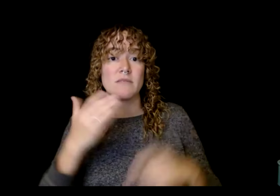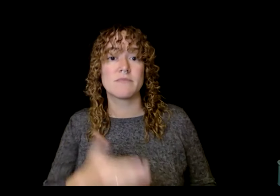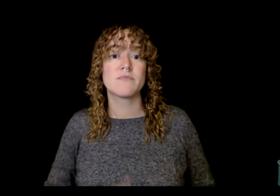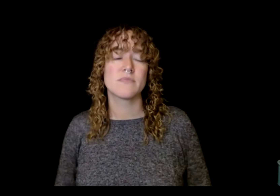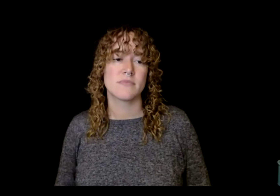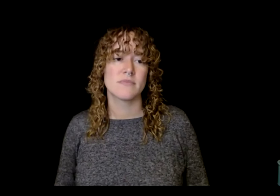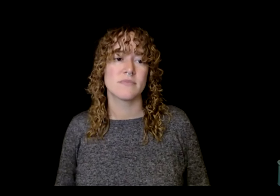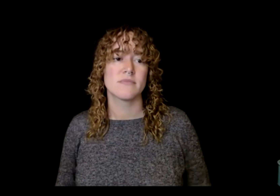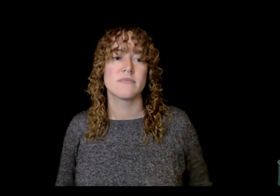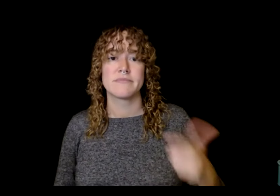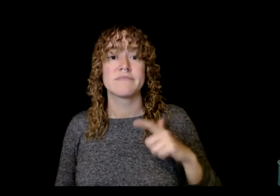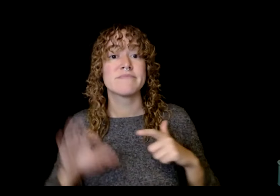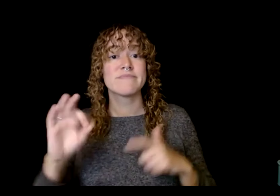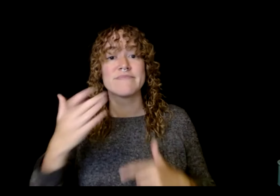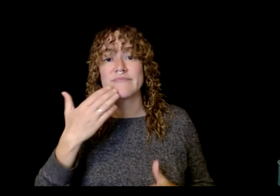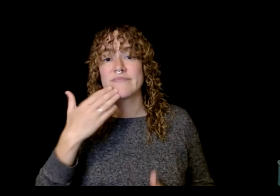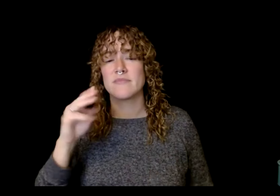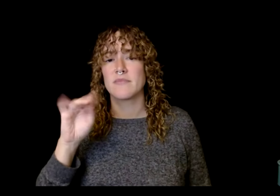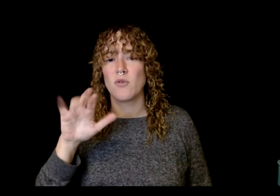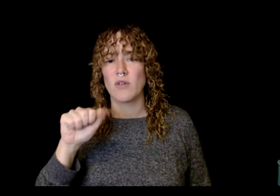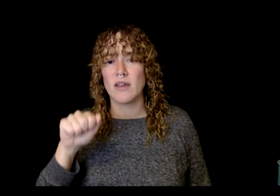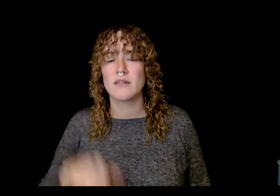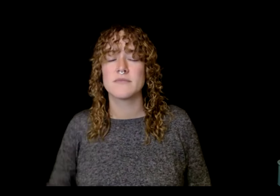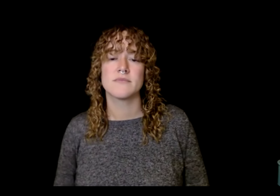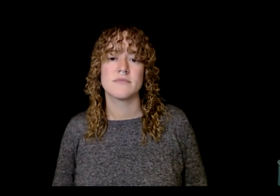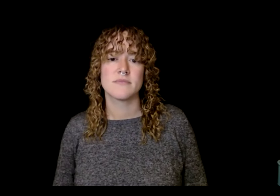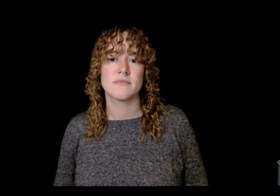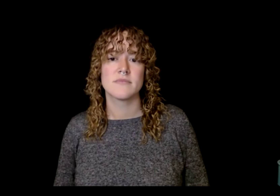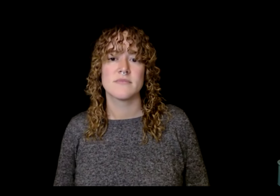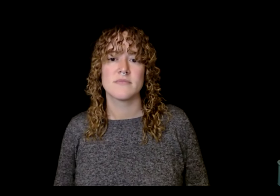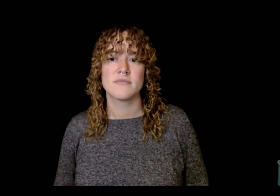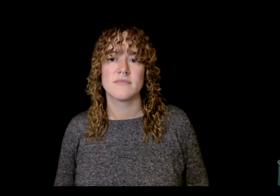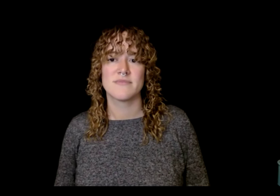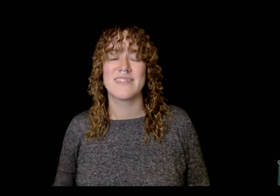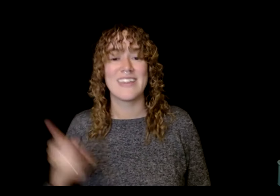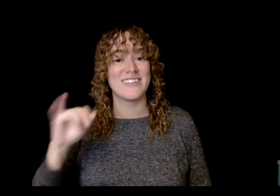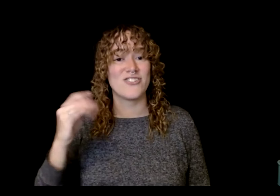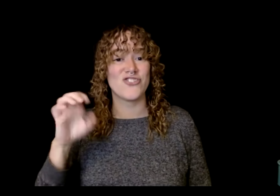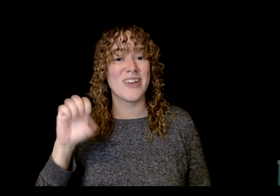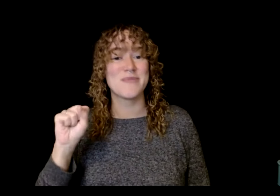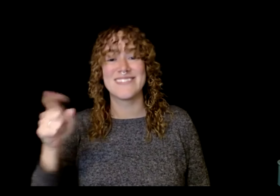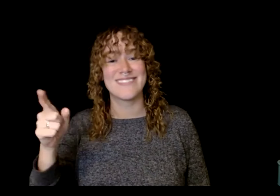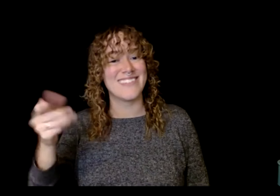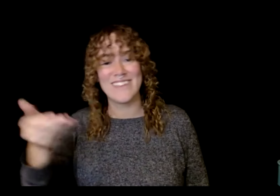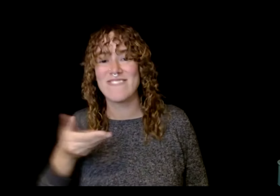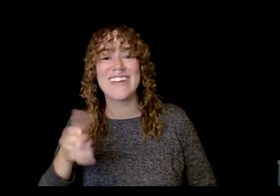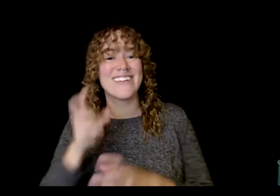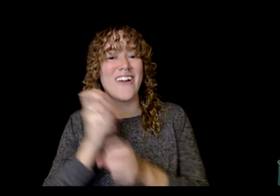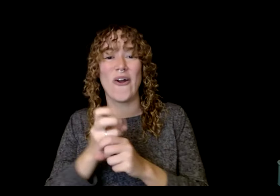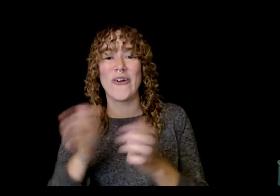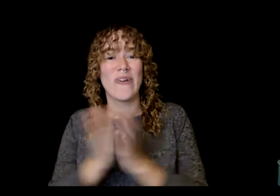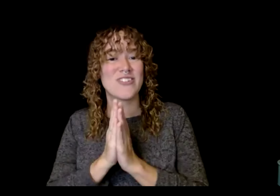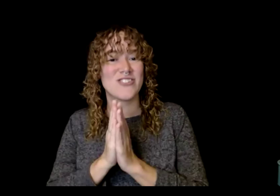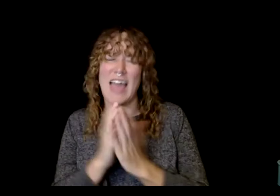Yeah, thanks, Maria. That's helpful. And, since James specifically invited tough questions, I don't think this is that